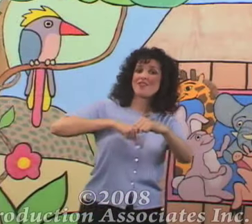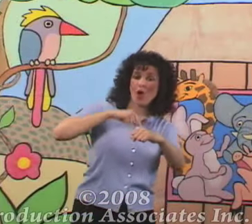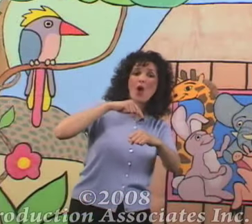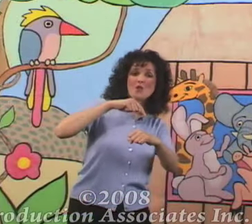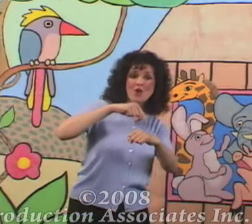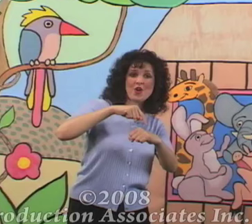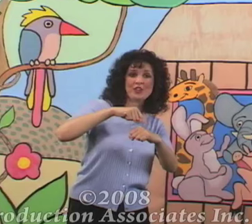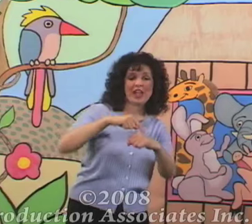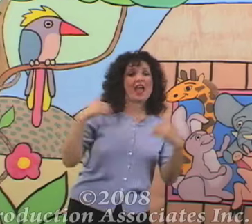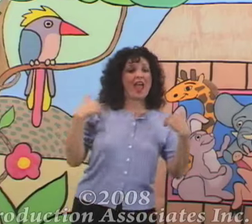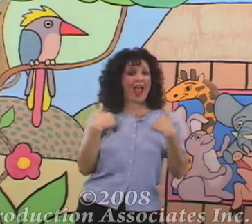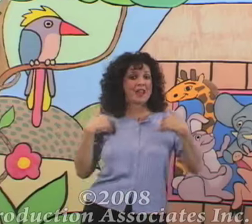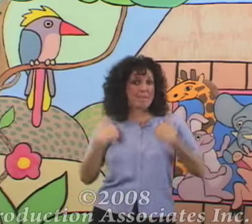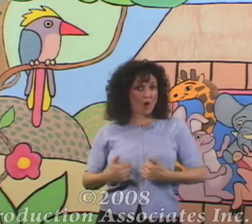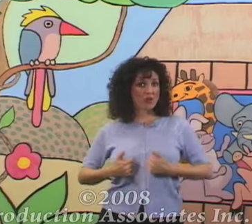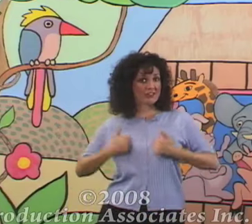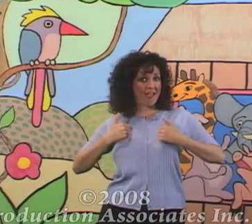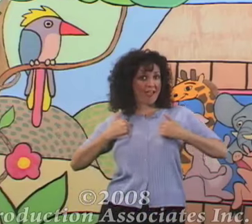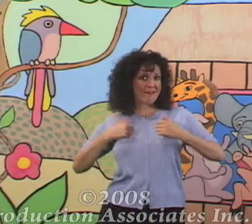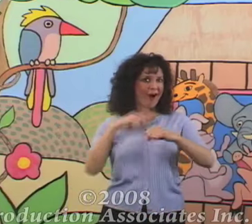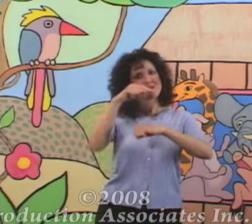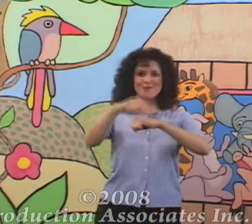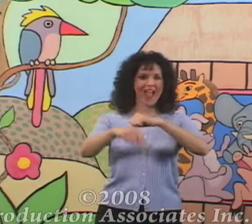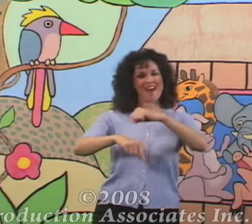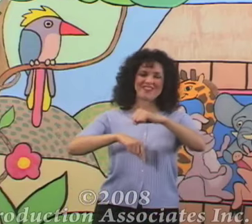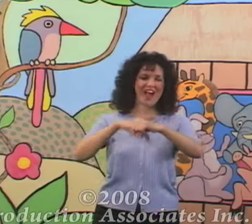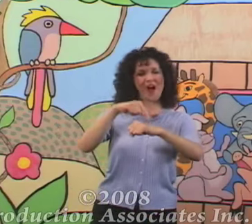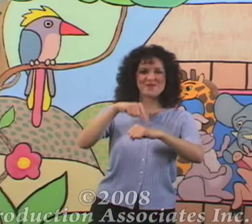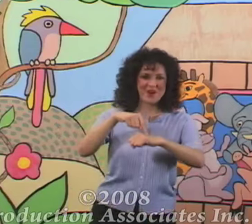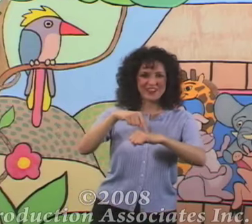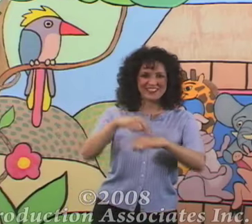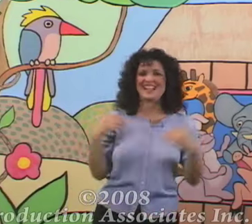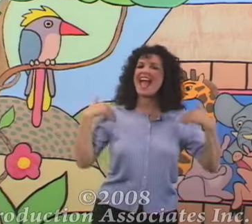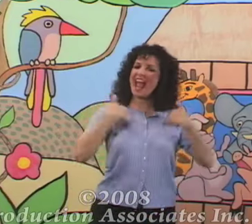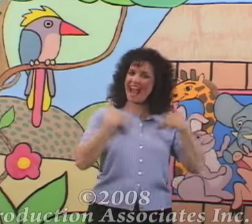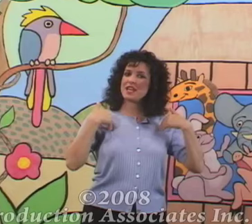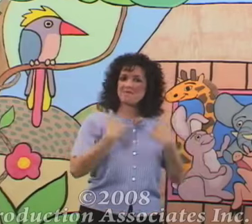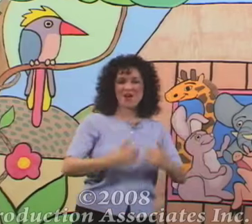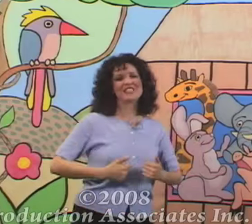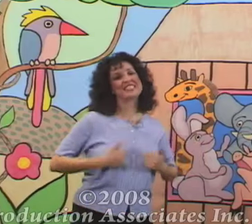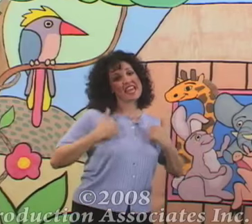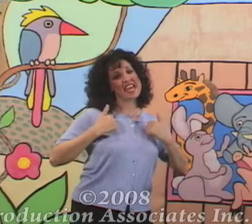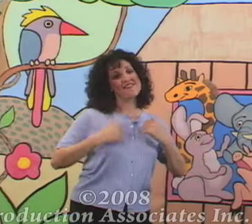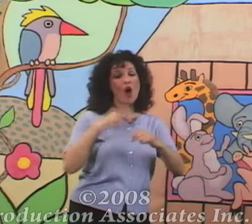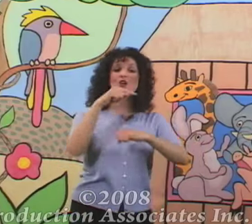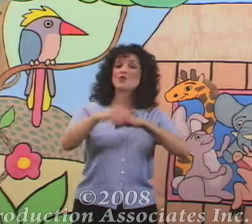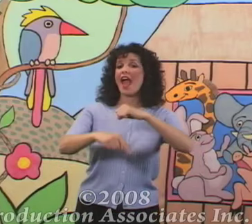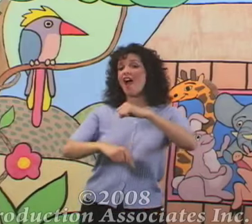the world. Animals live all around the world. Animals live all around